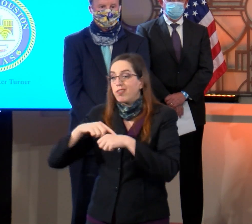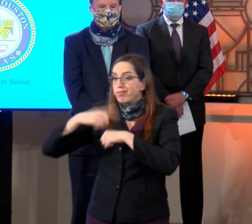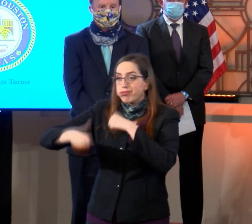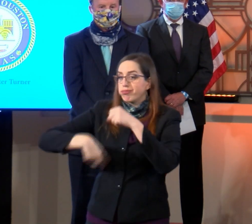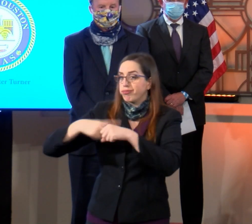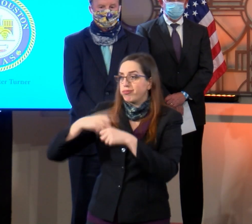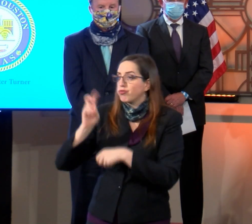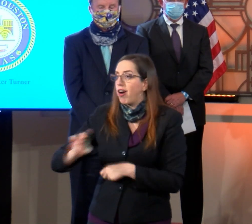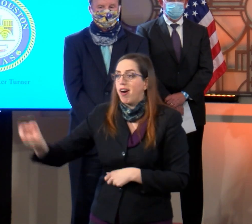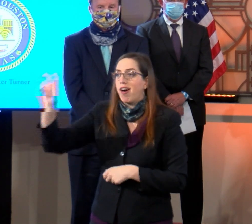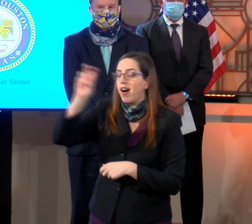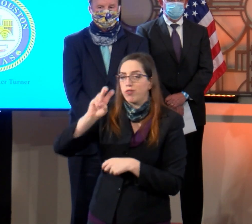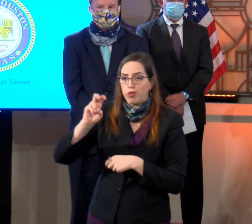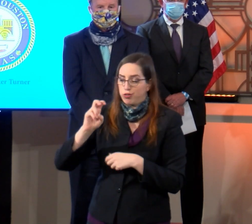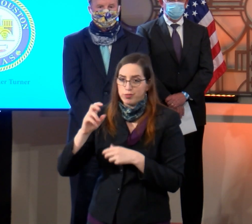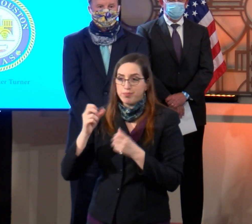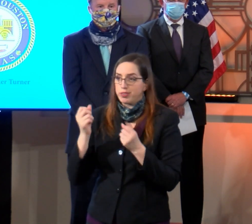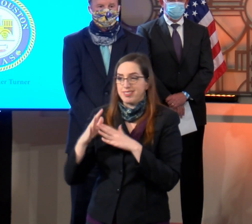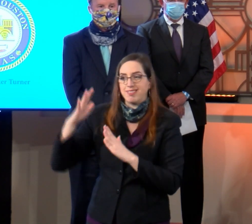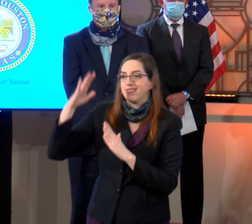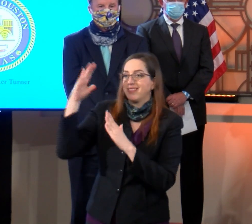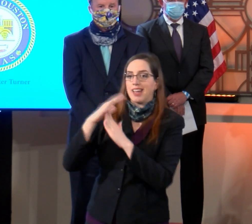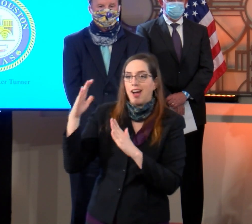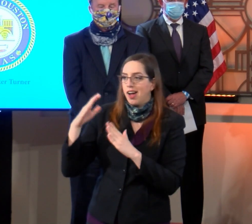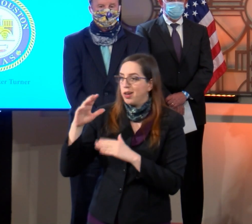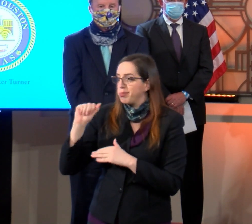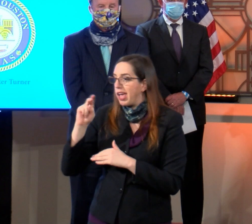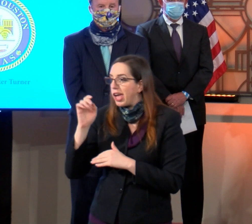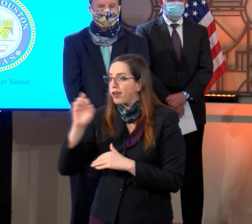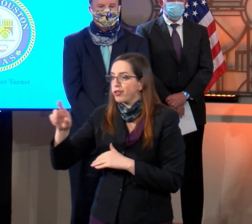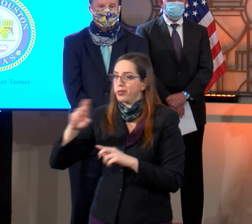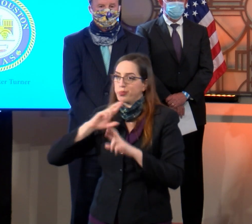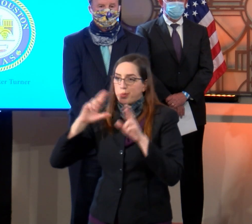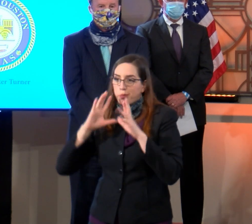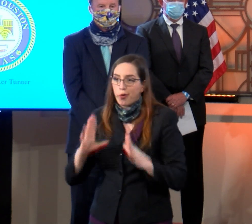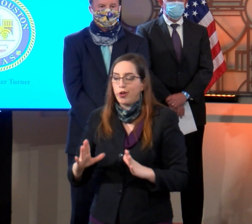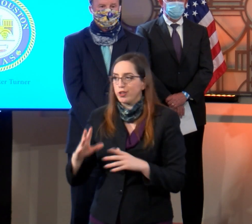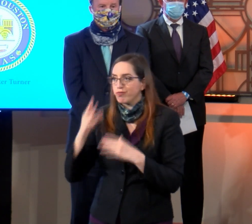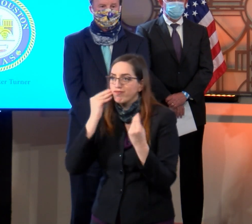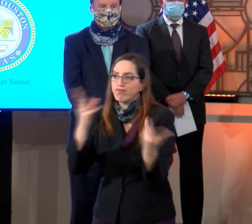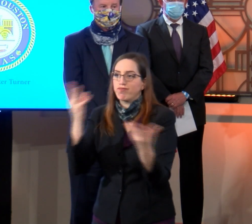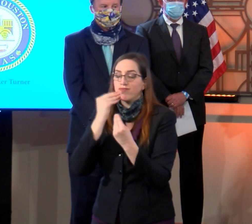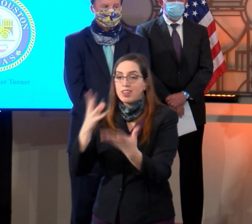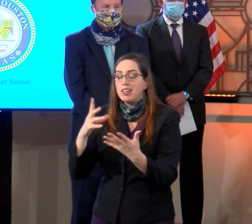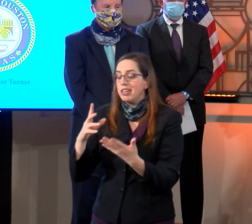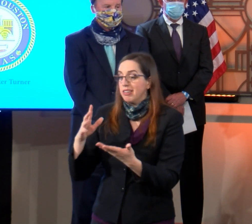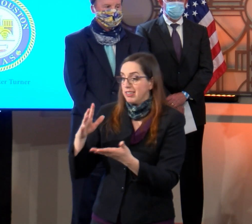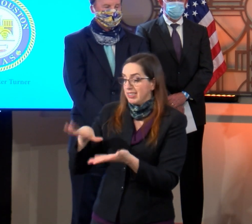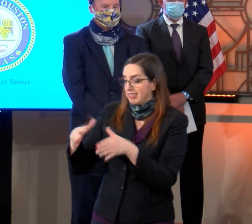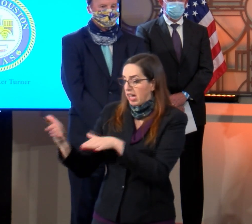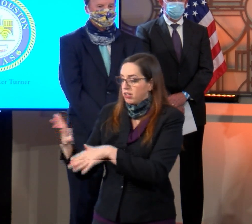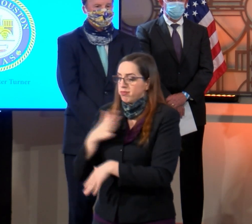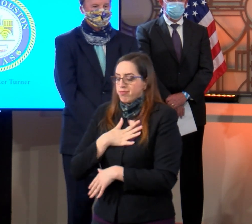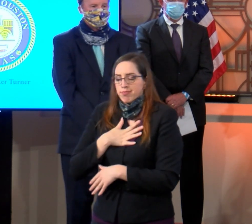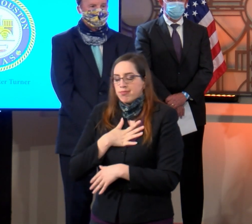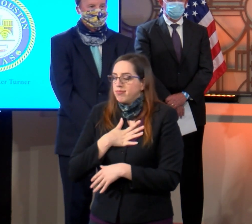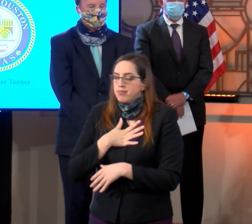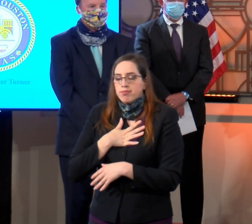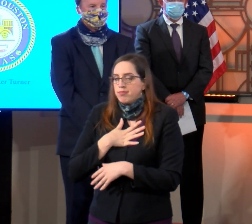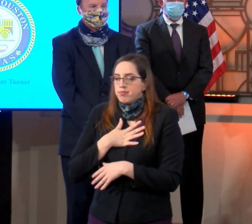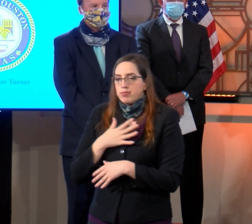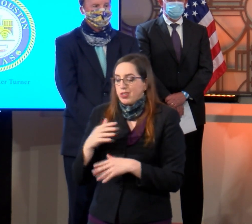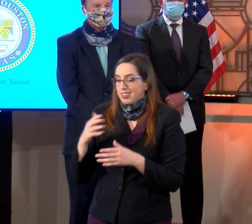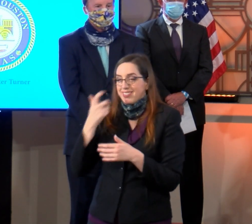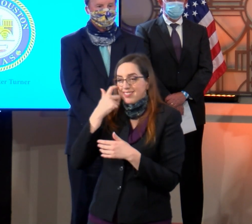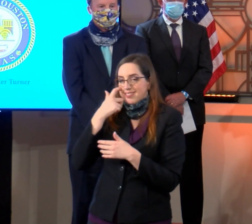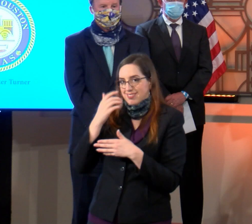top reporters and anchors to bring us the news. Willie passed away far too soon over the weekend, and